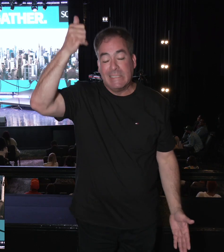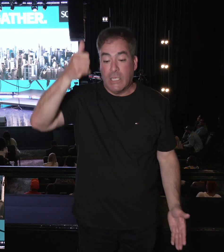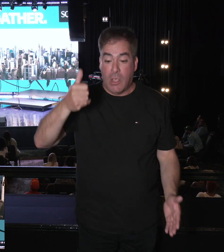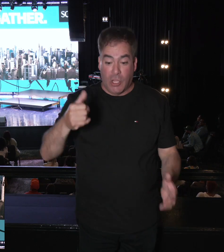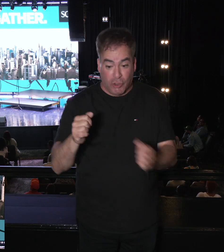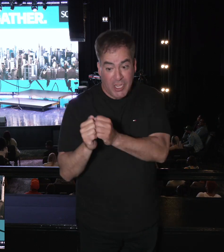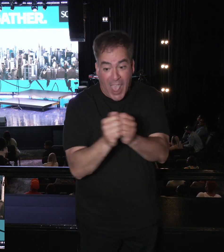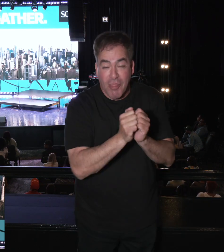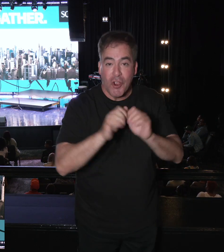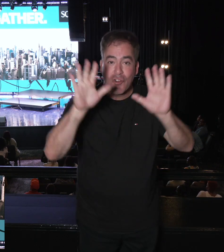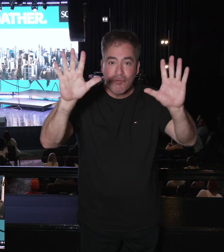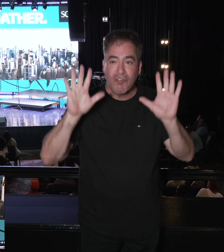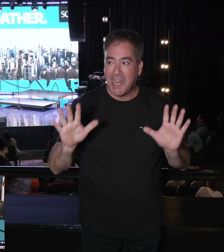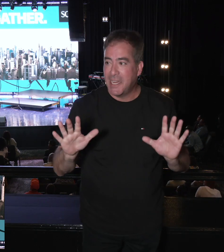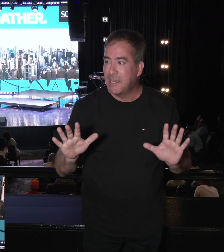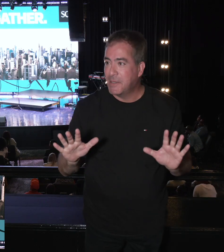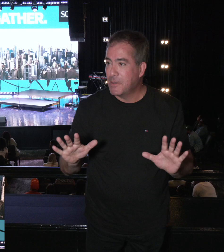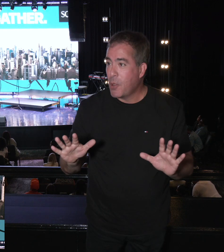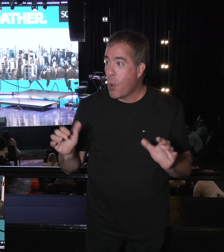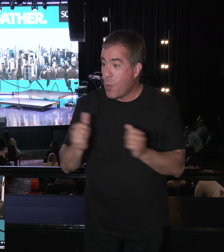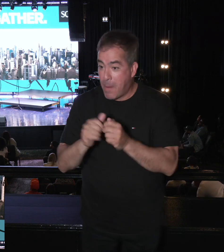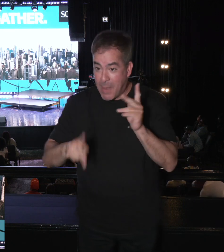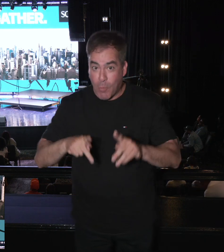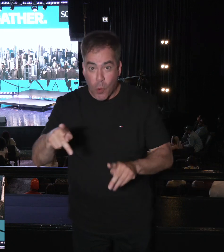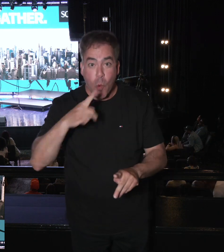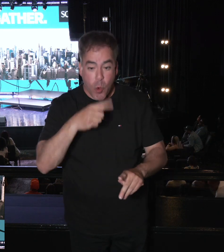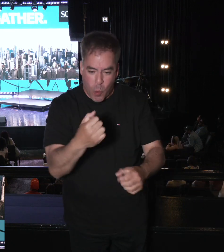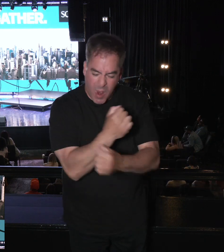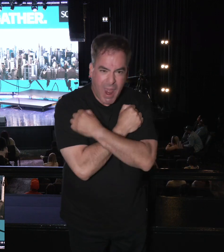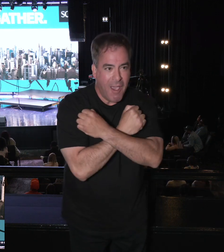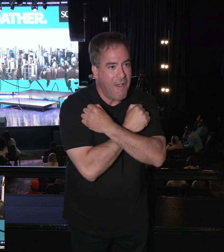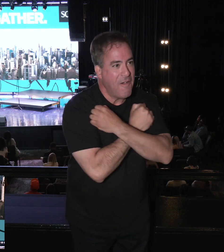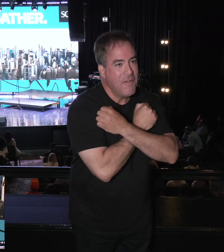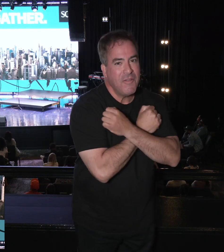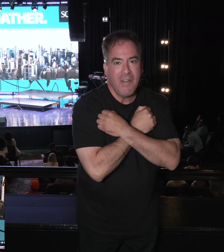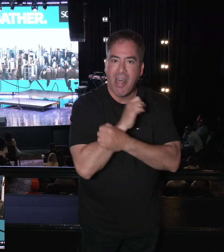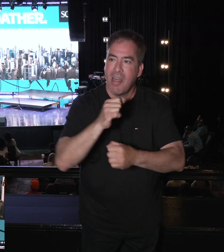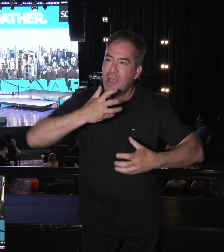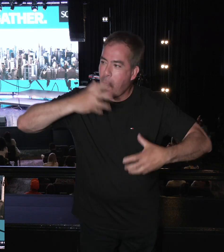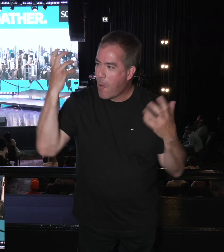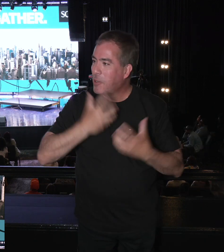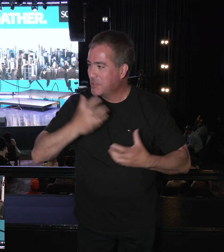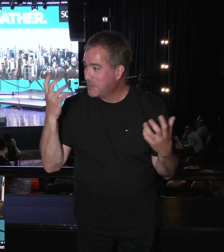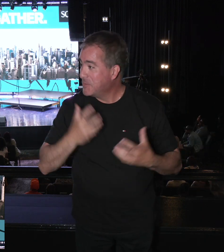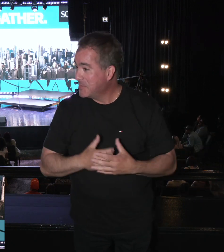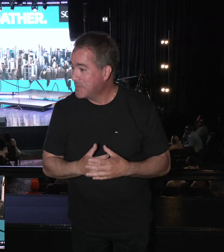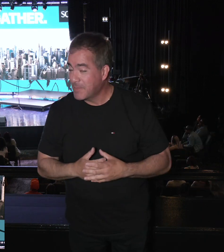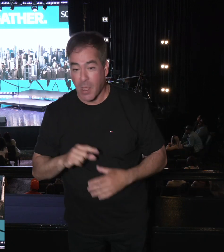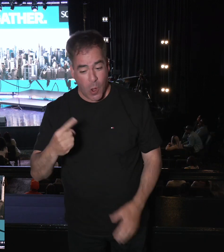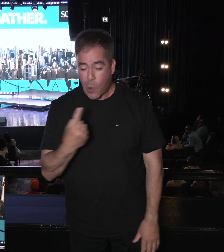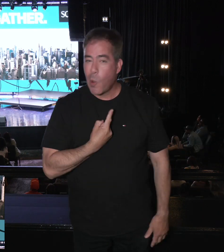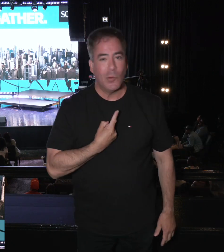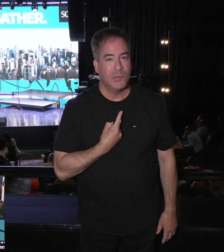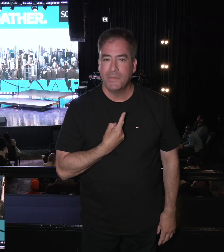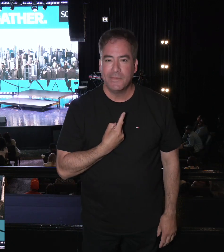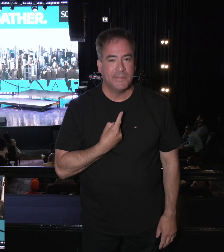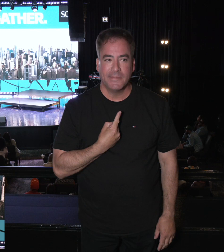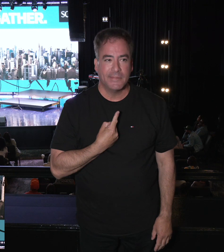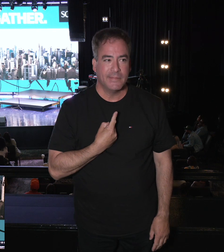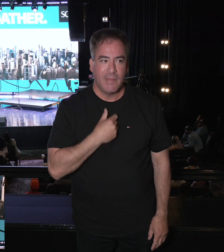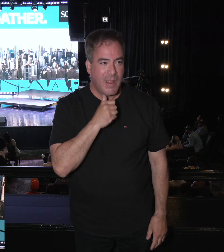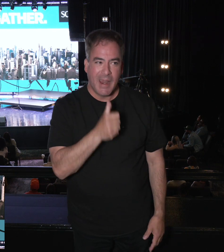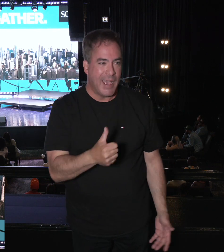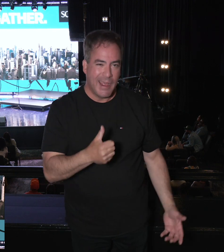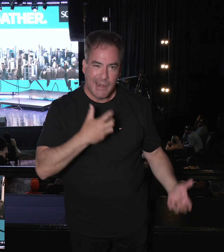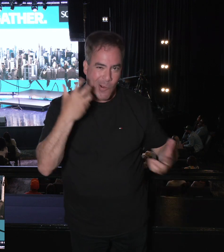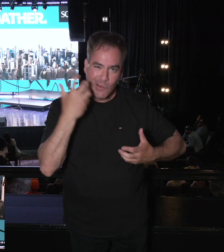great. Being with people you love is amazing. Alone is not so